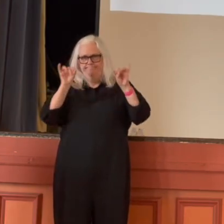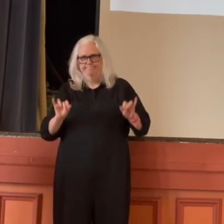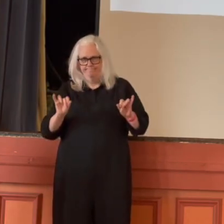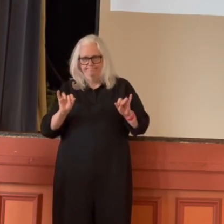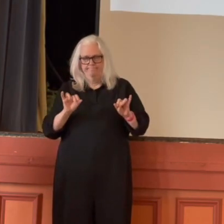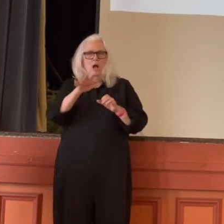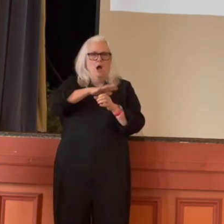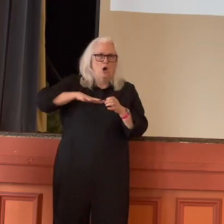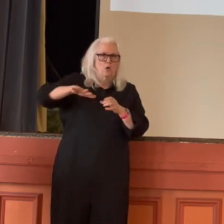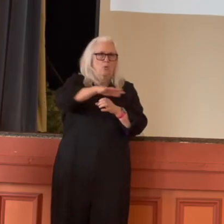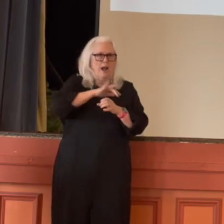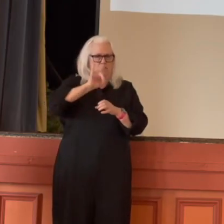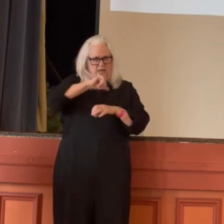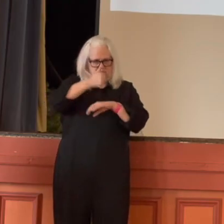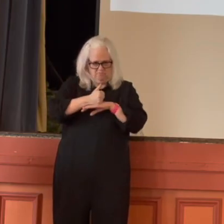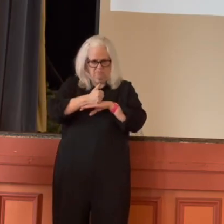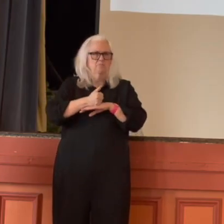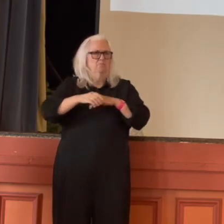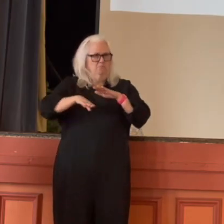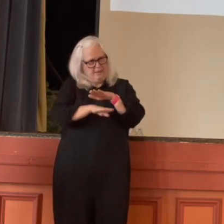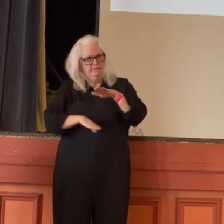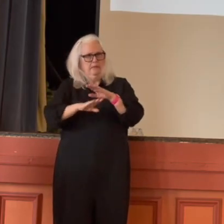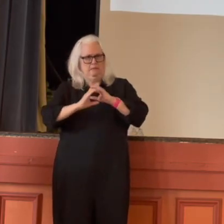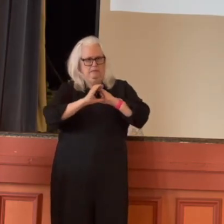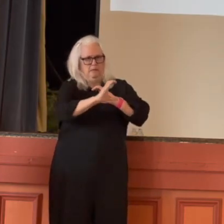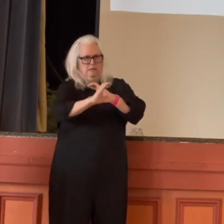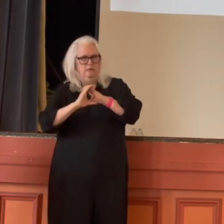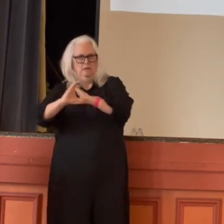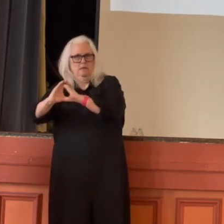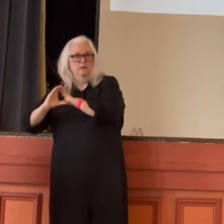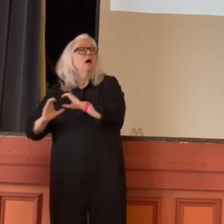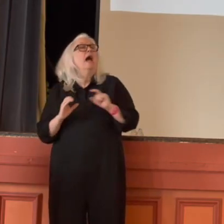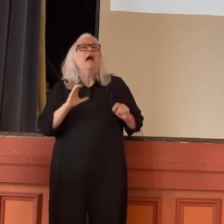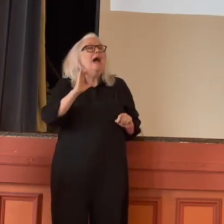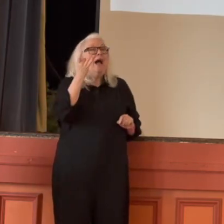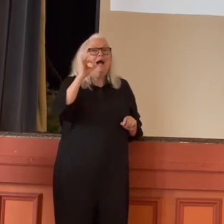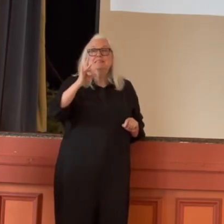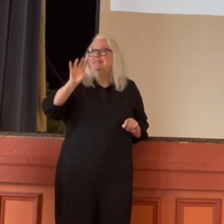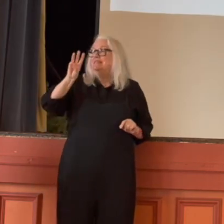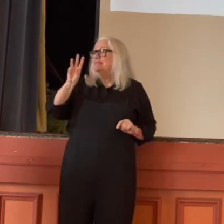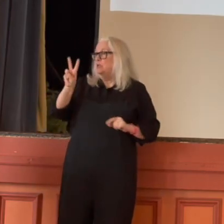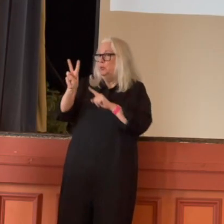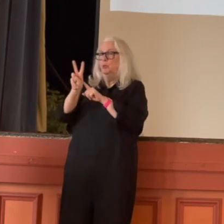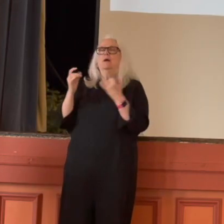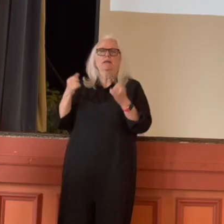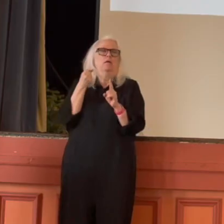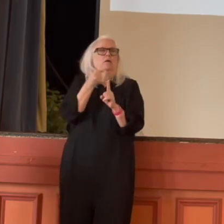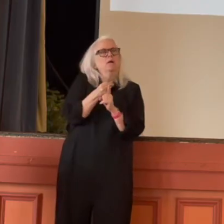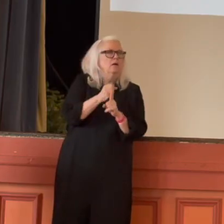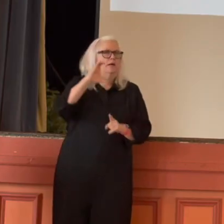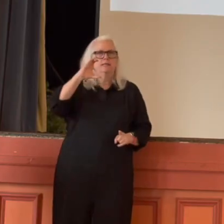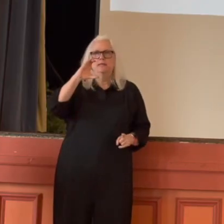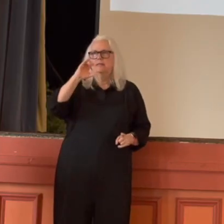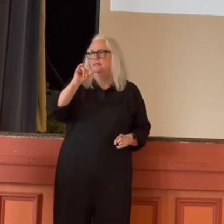lines in downtown Buffalo. Of course, 1862, you then had the Civil War. And